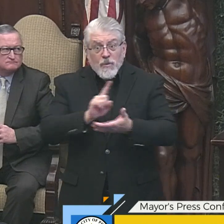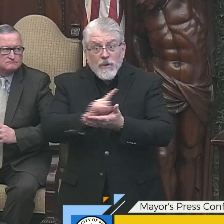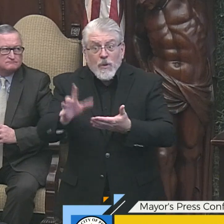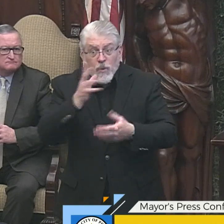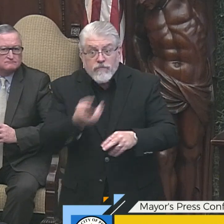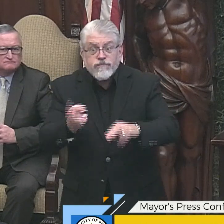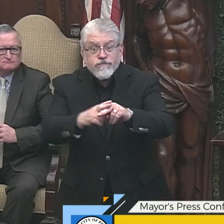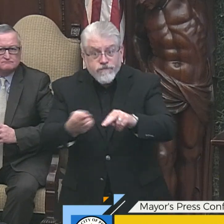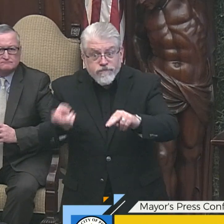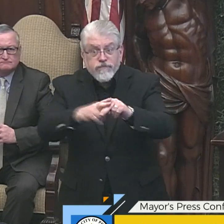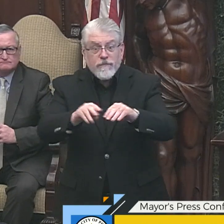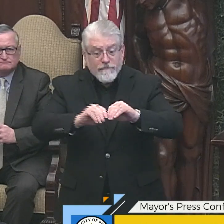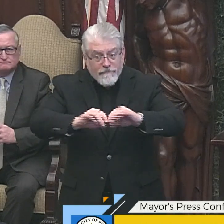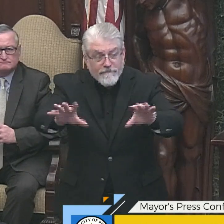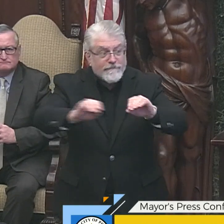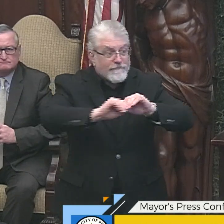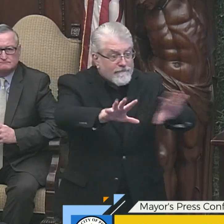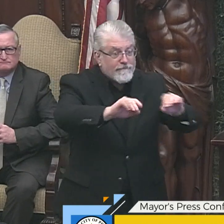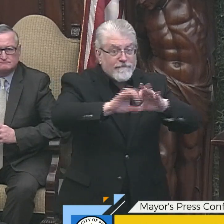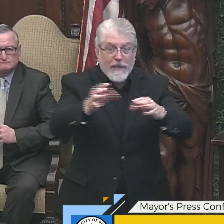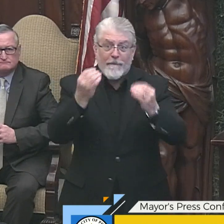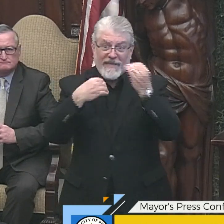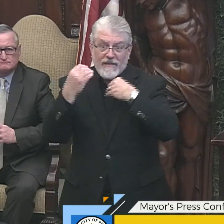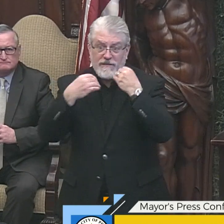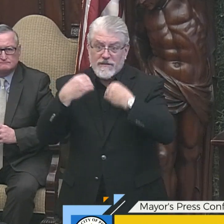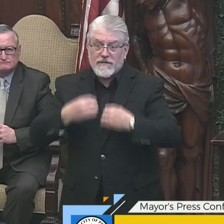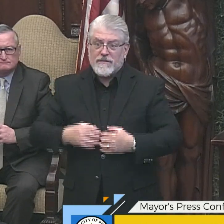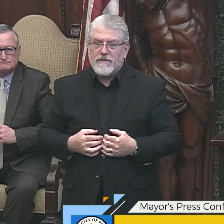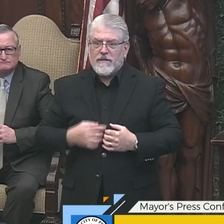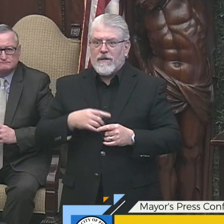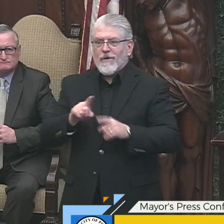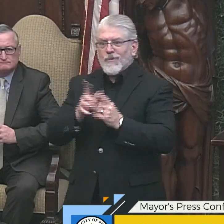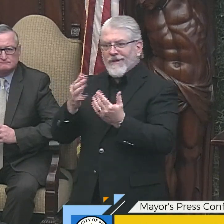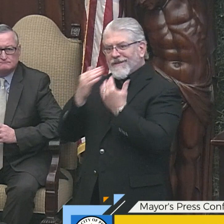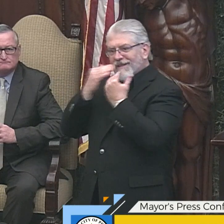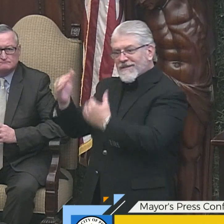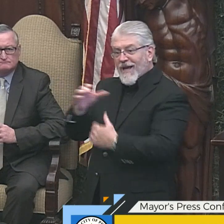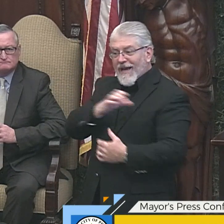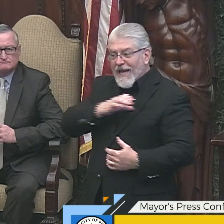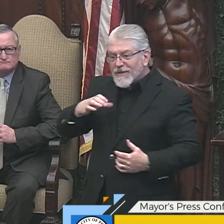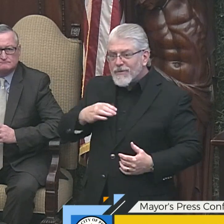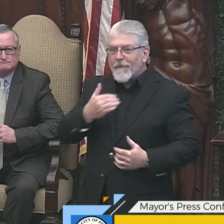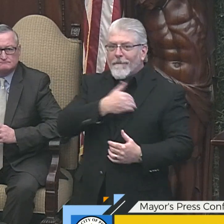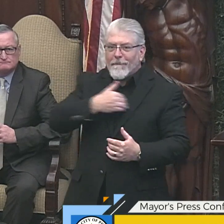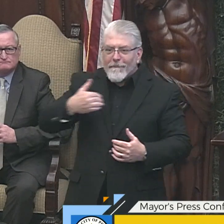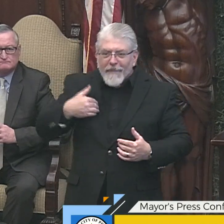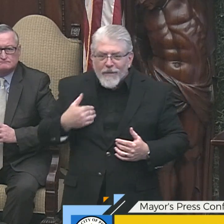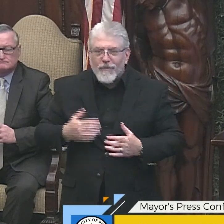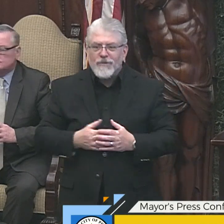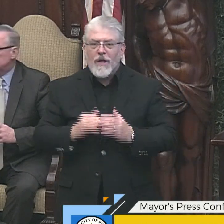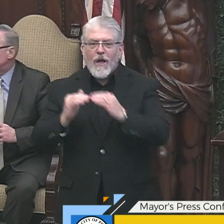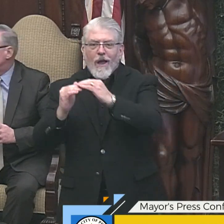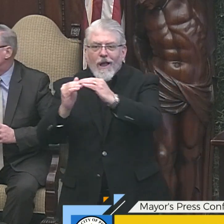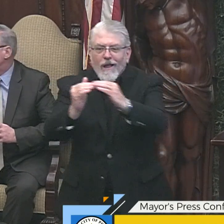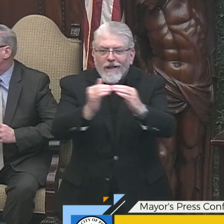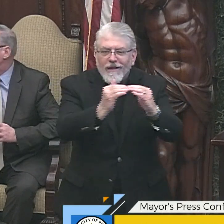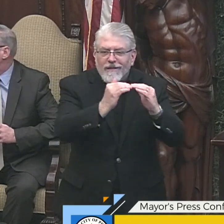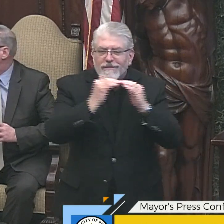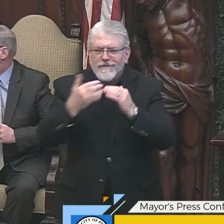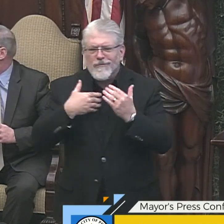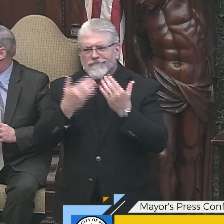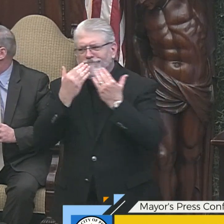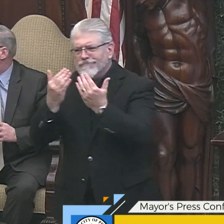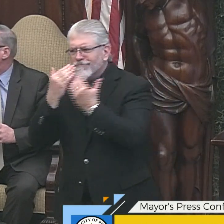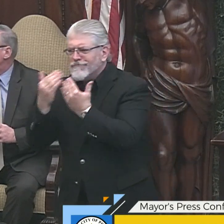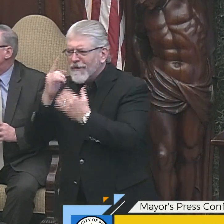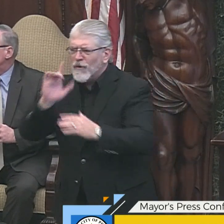council colleagues, council members Gilmore Richardson, Brooks, Thomas, and Squilla. Thank you all for your support